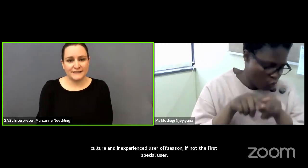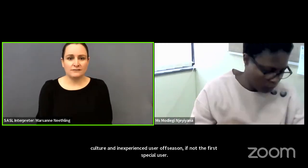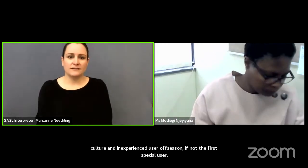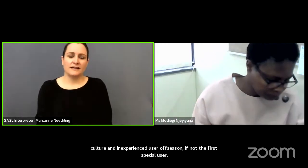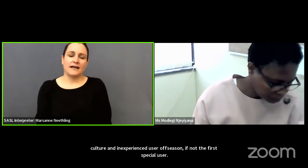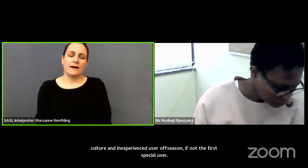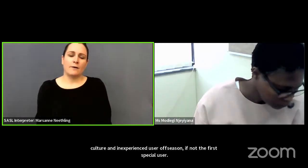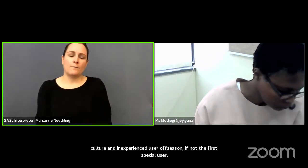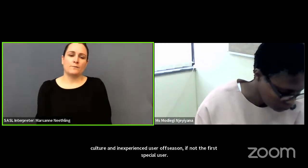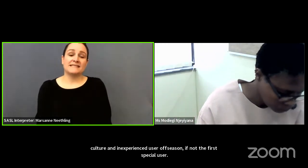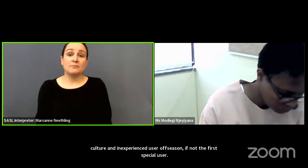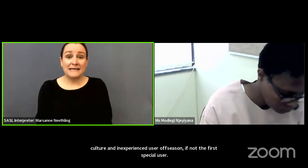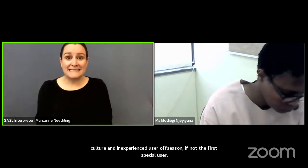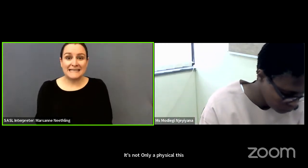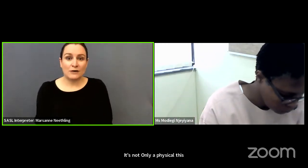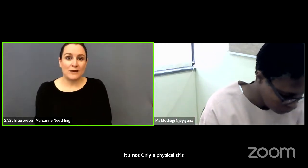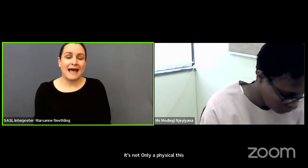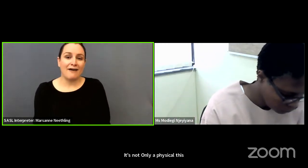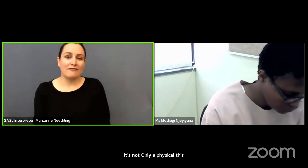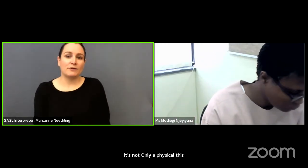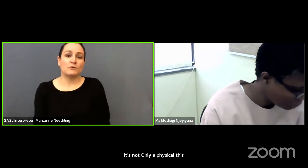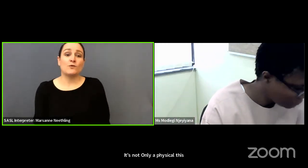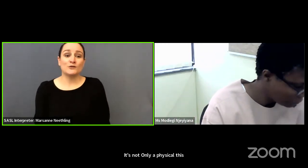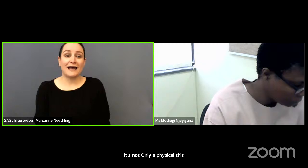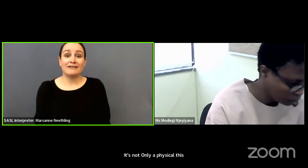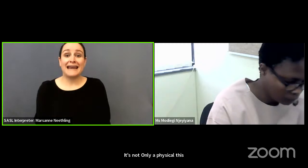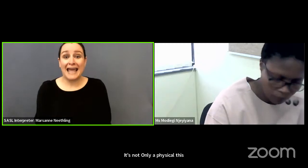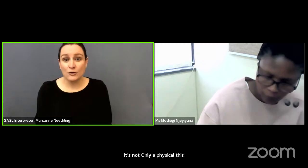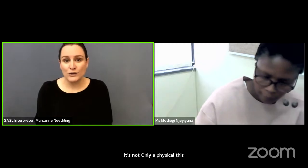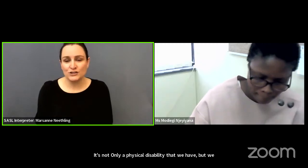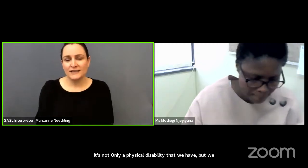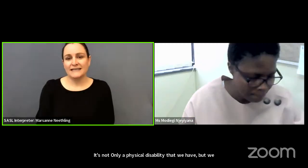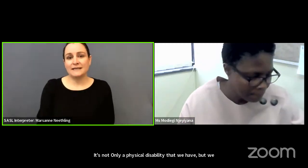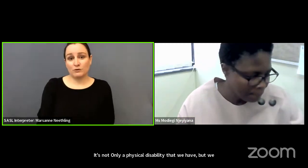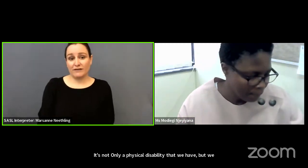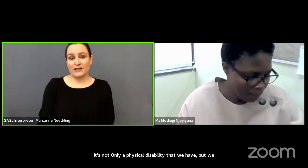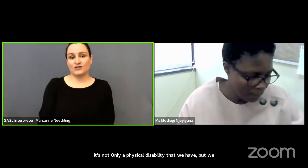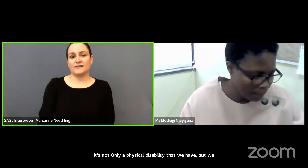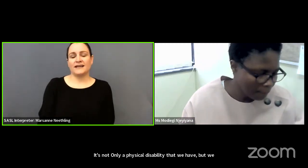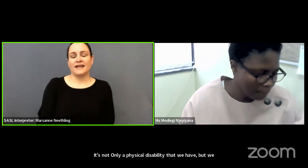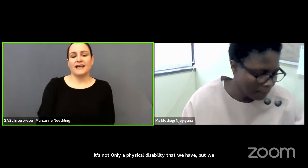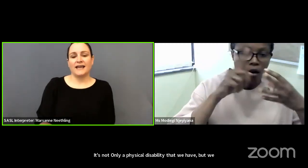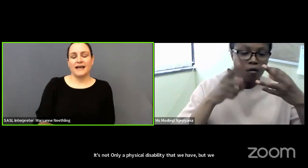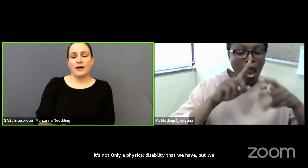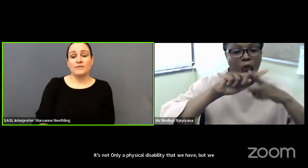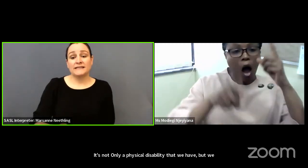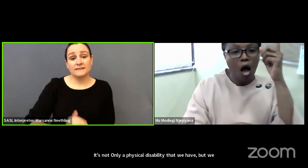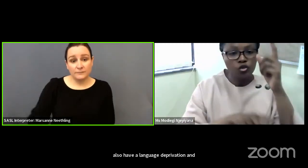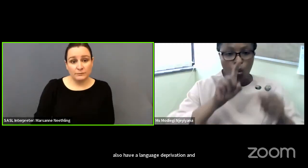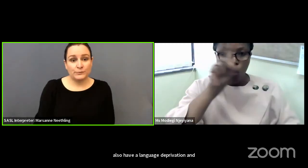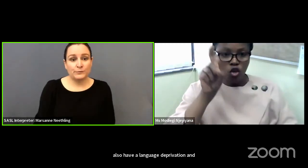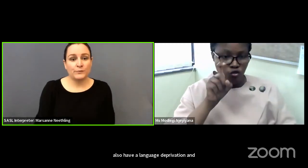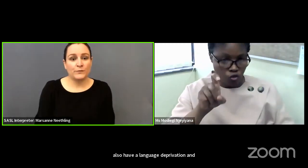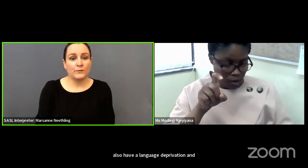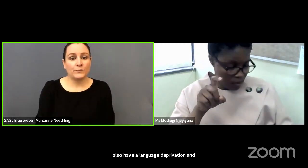a physical disability that we have, but we also have a language deprivation